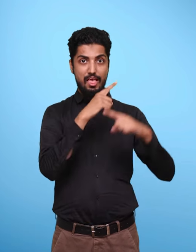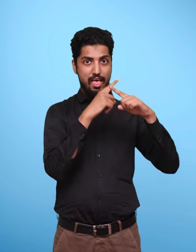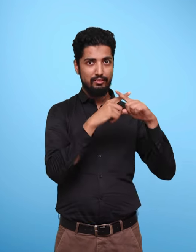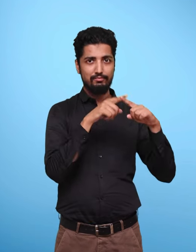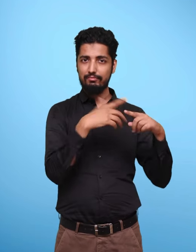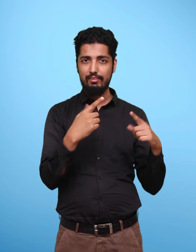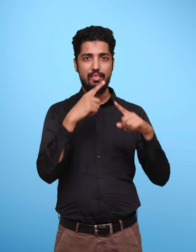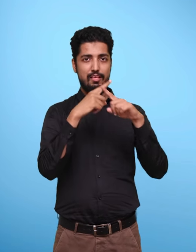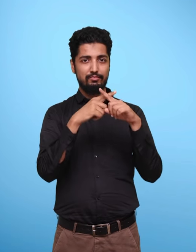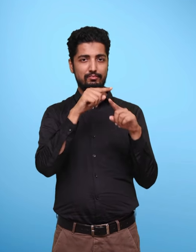X is for x-ray.